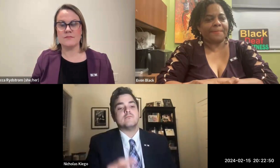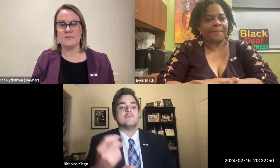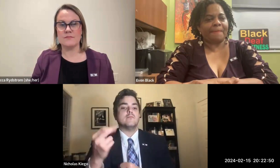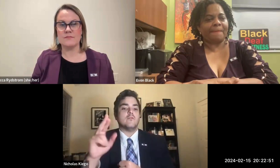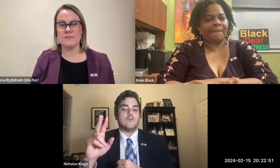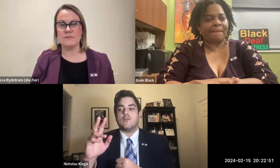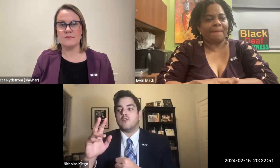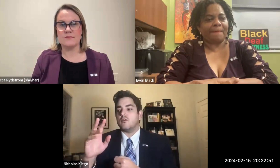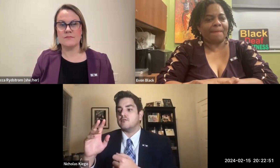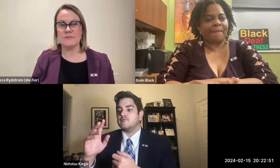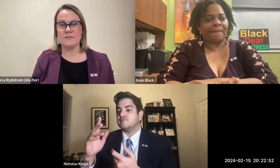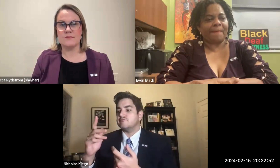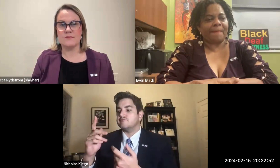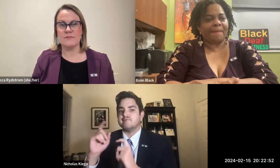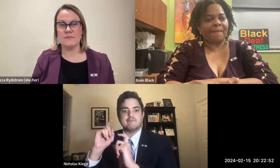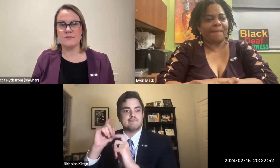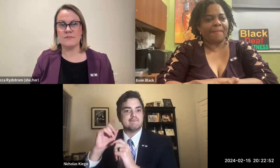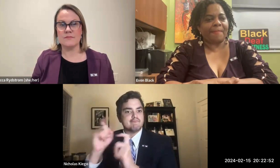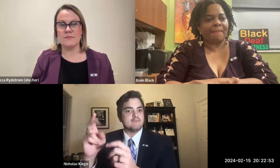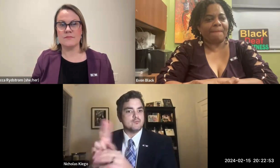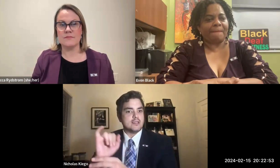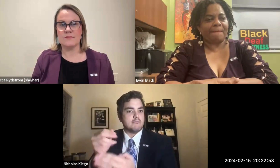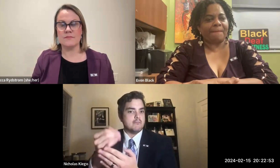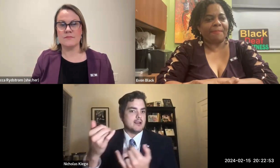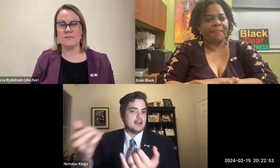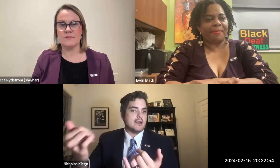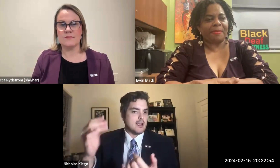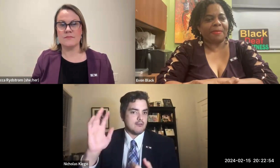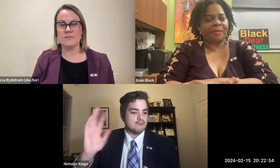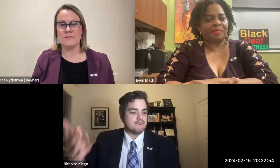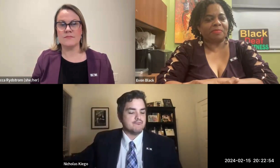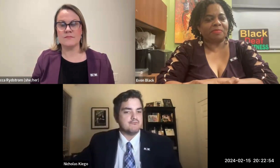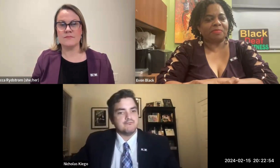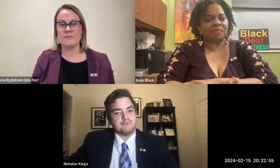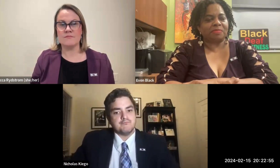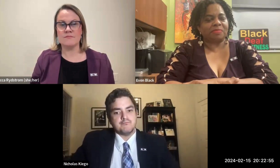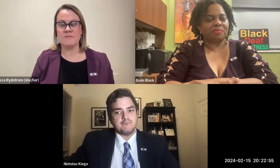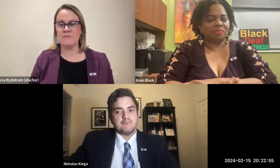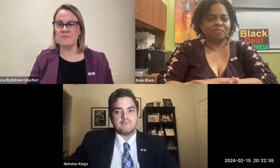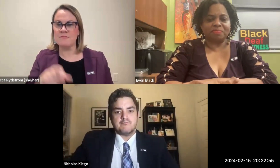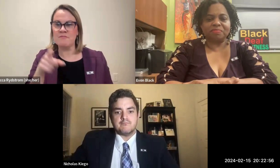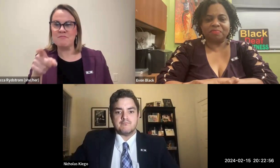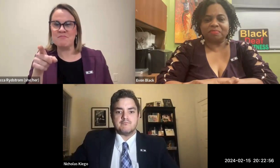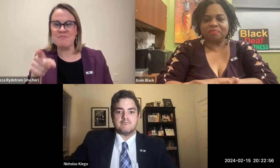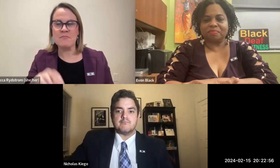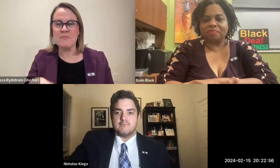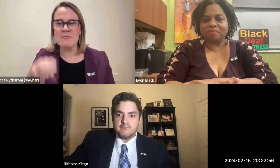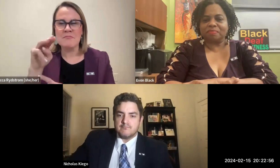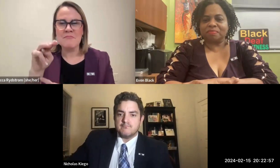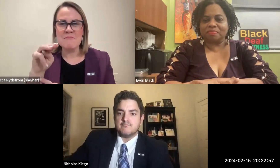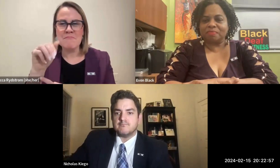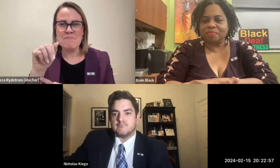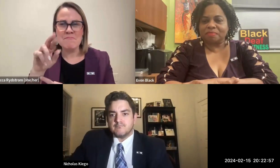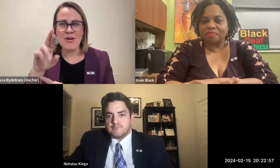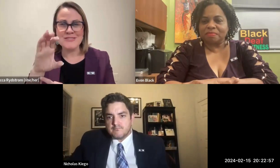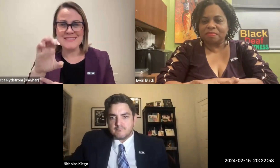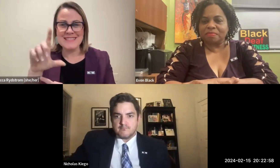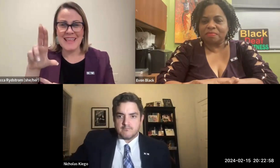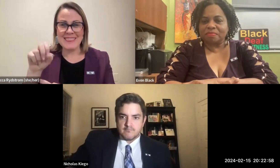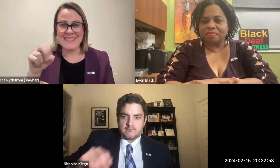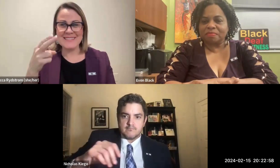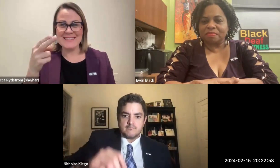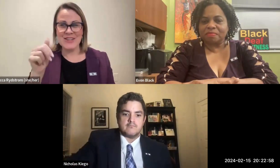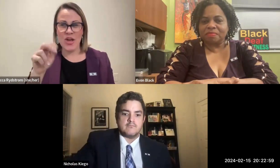have scholarships, and we also do have other mechanisms whereby we are able to support the Black deaf community.